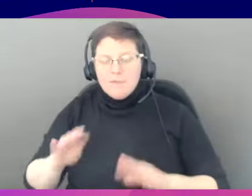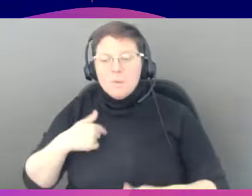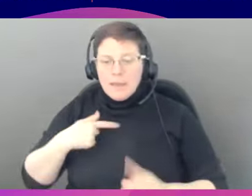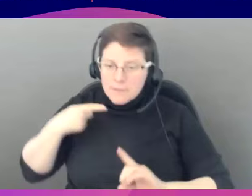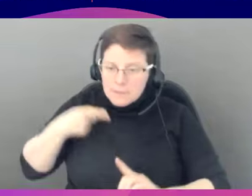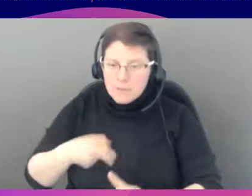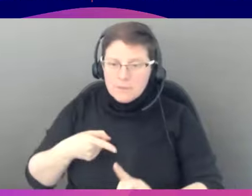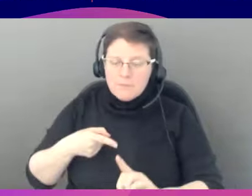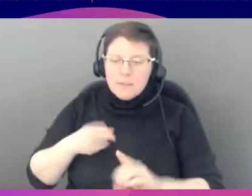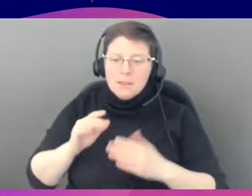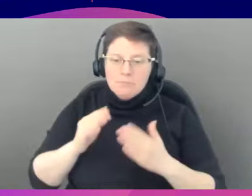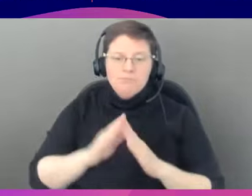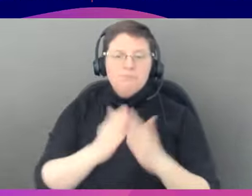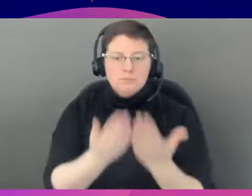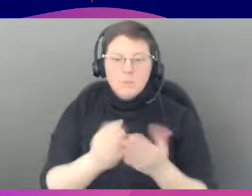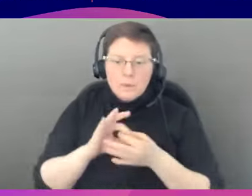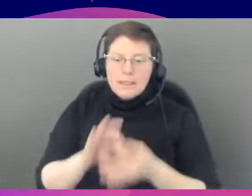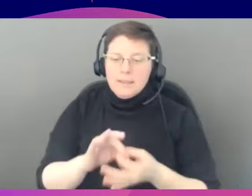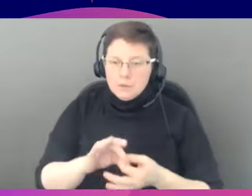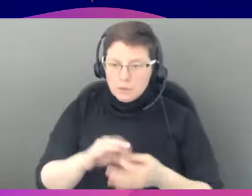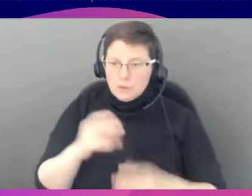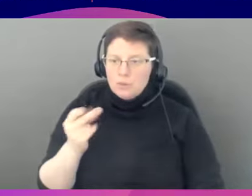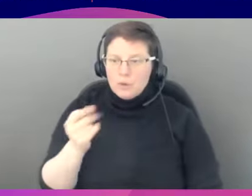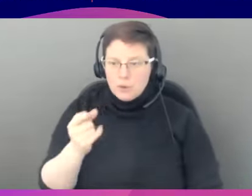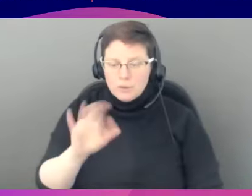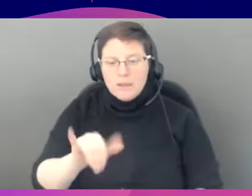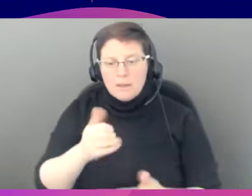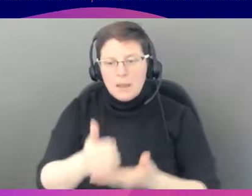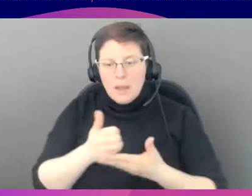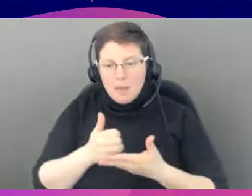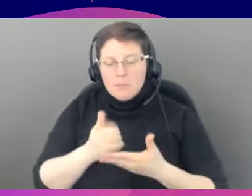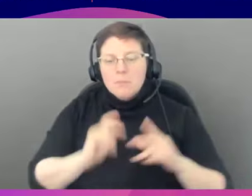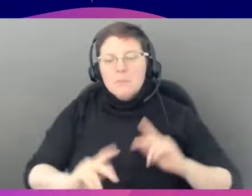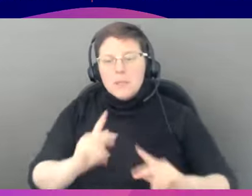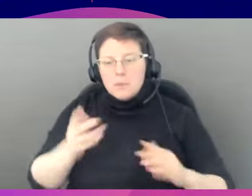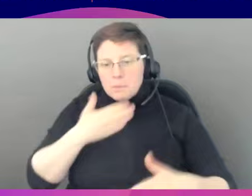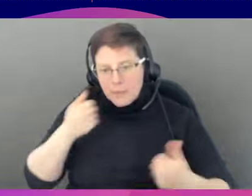that's just a brief resource, but to help folks better understand how to support